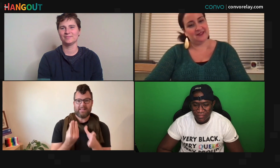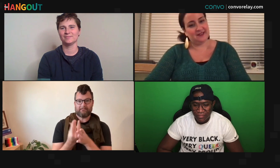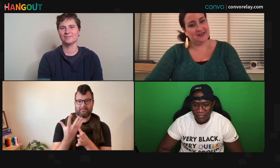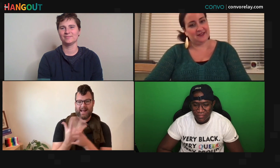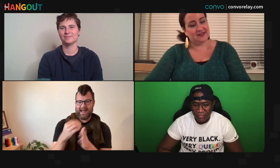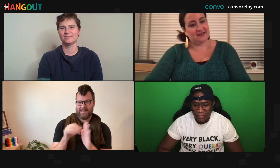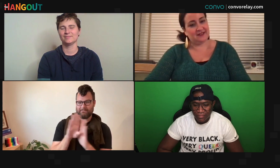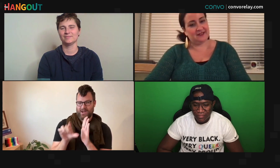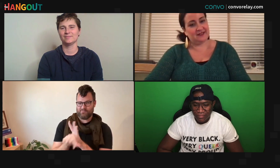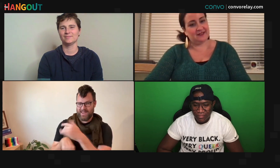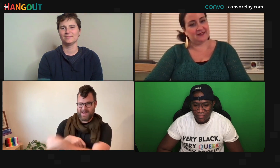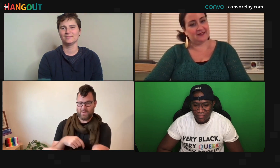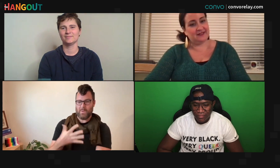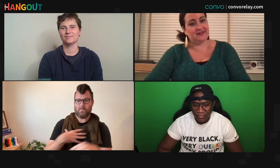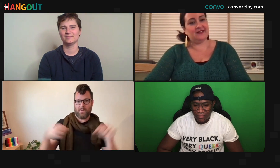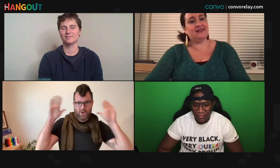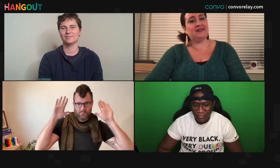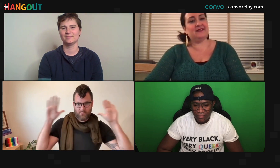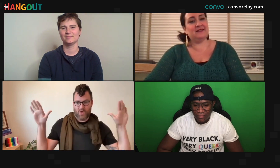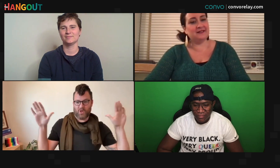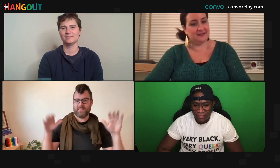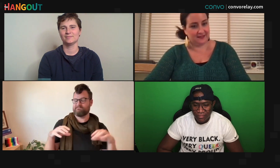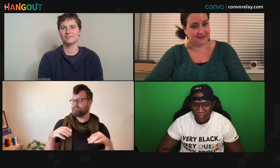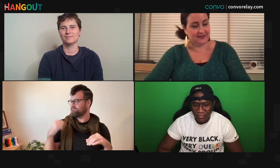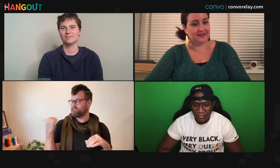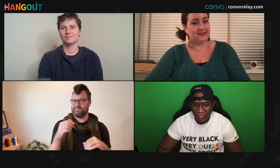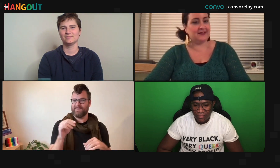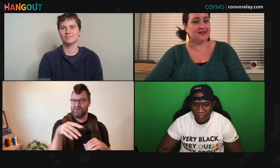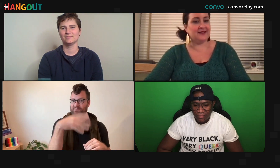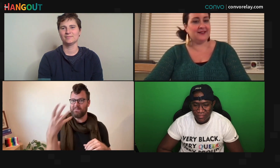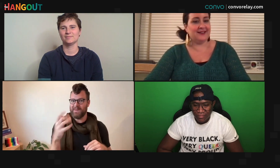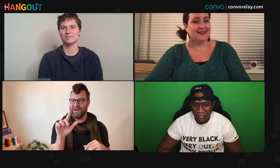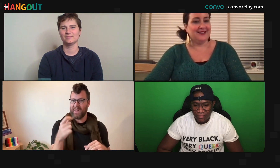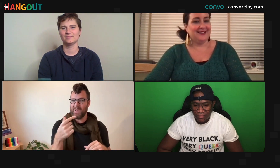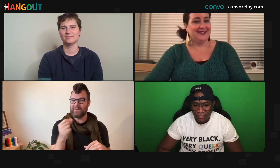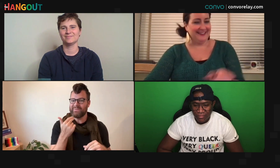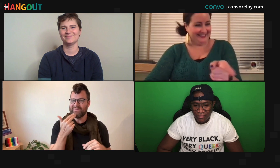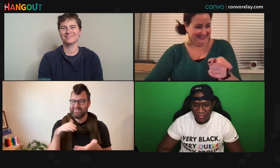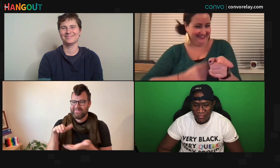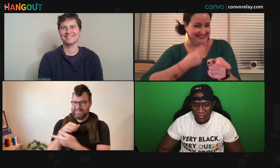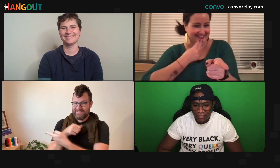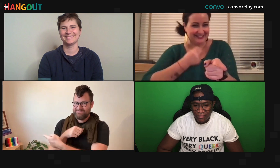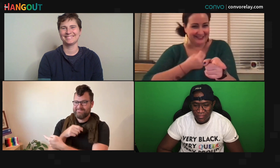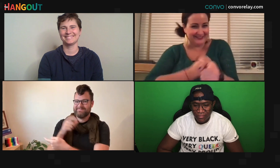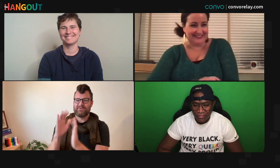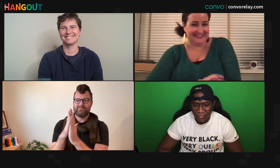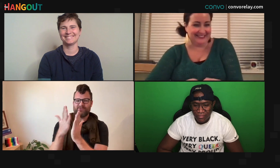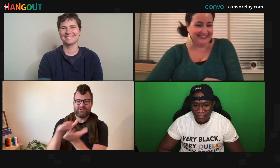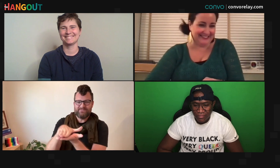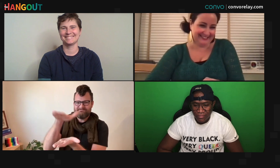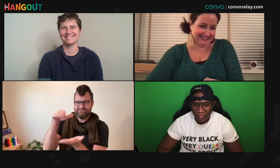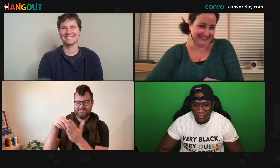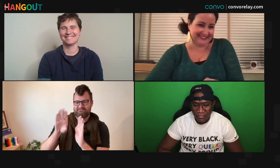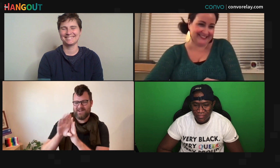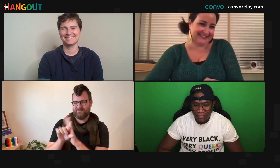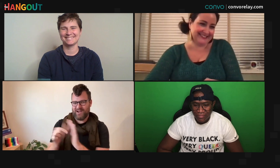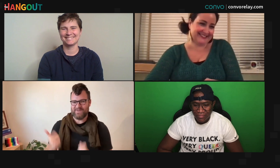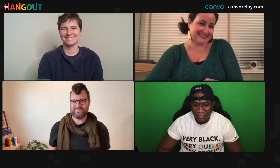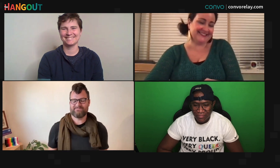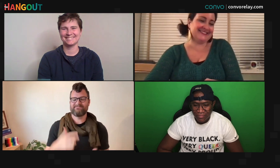male with brown beard, brown hair, white wall behind me. I've got a green scarf and a gray